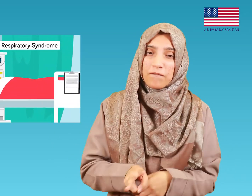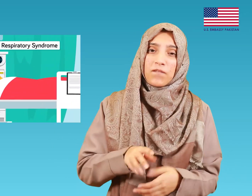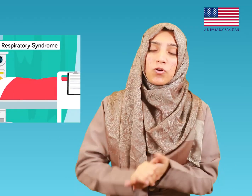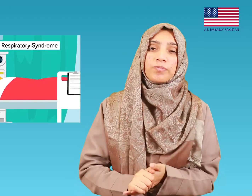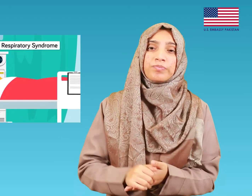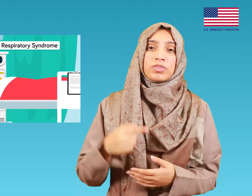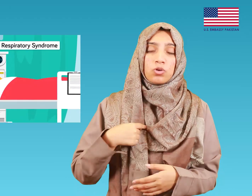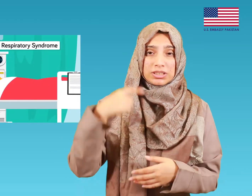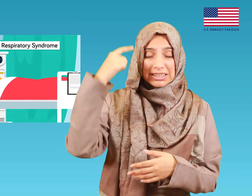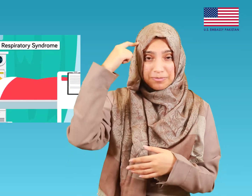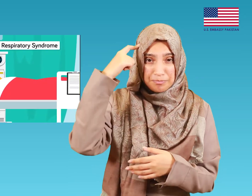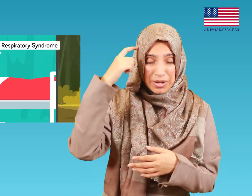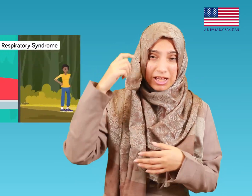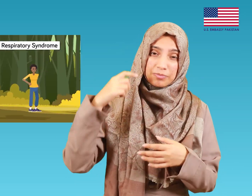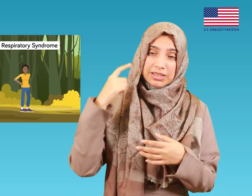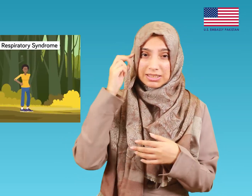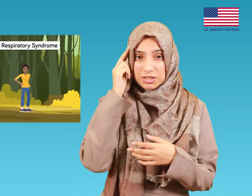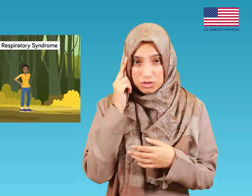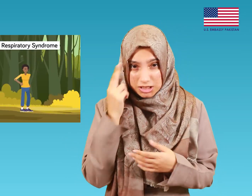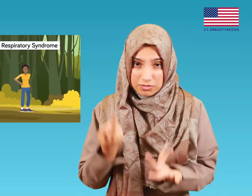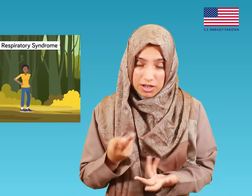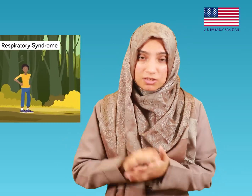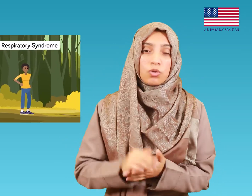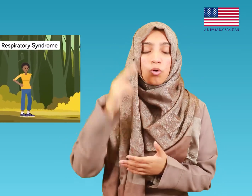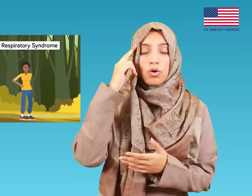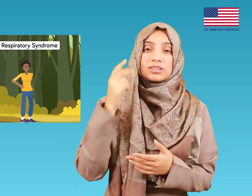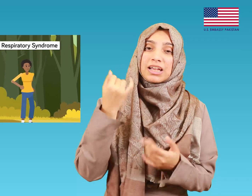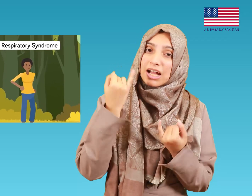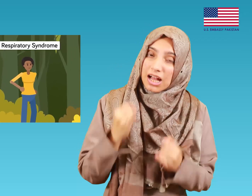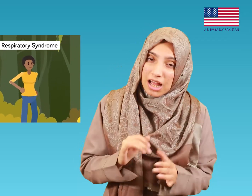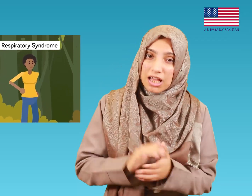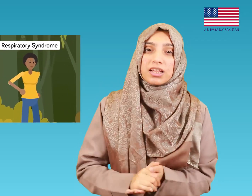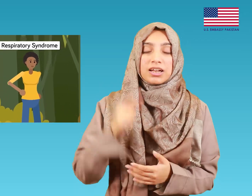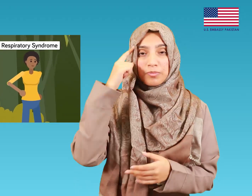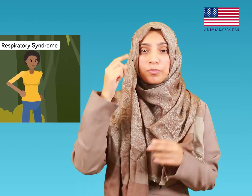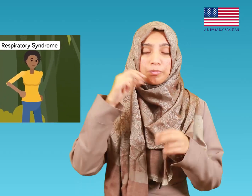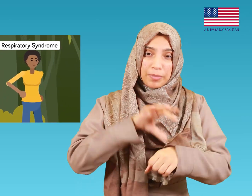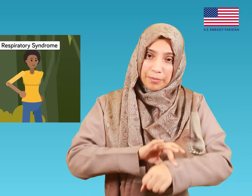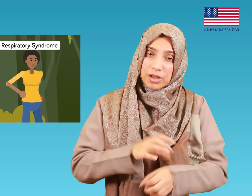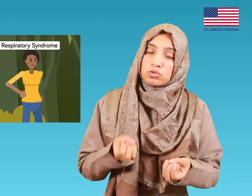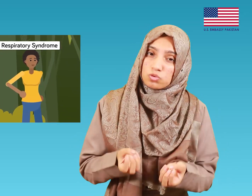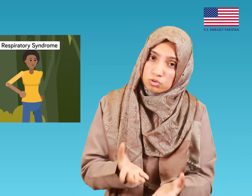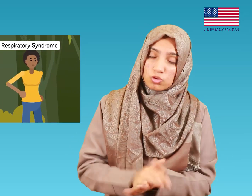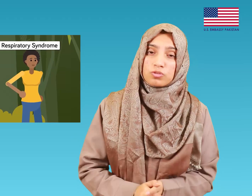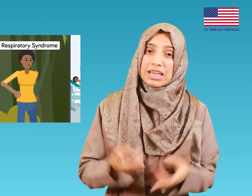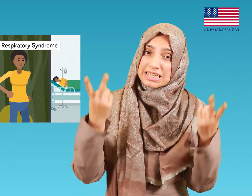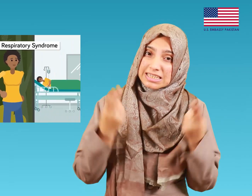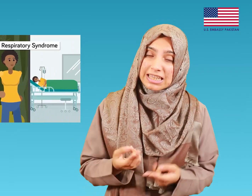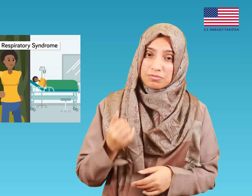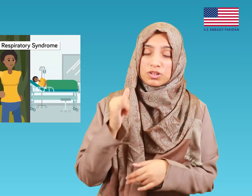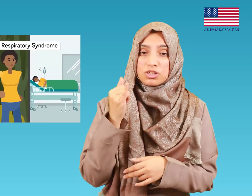with physical or mental activity, but it doesn't improve with rest. The same may be true for people who have